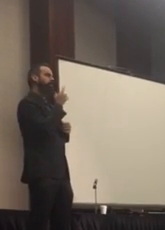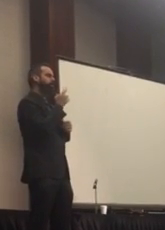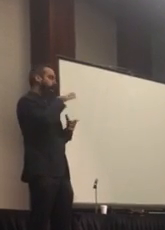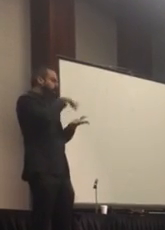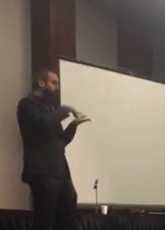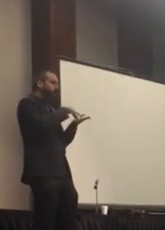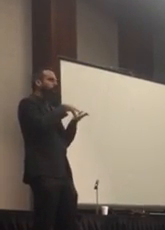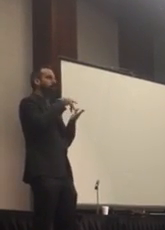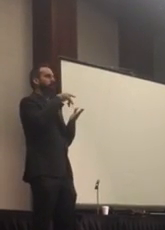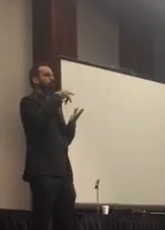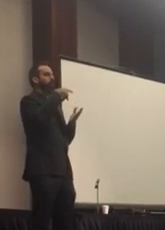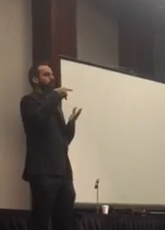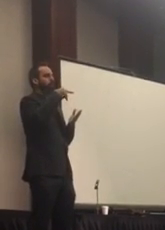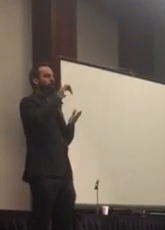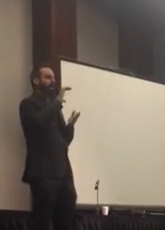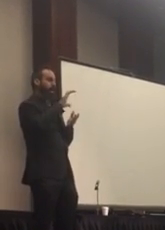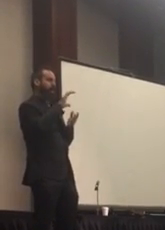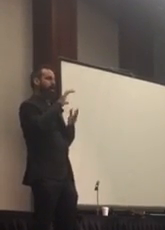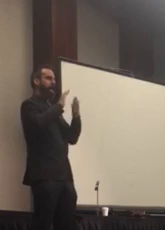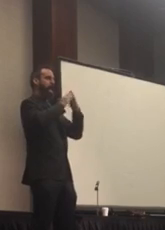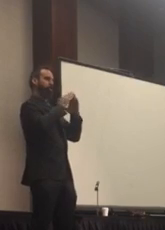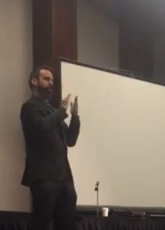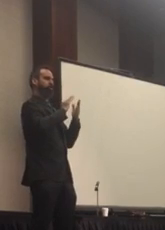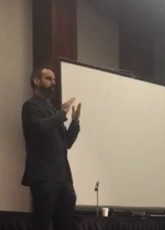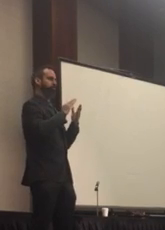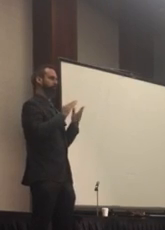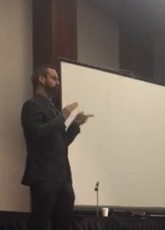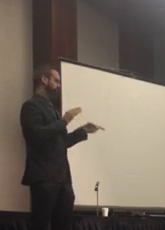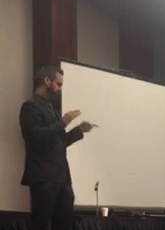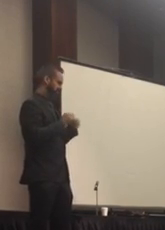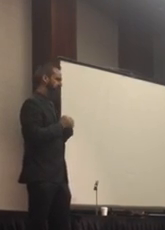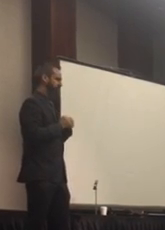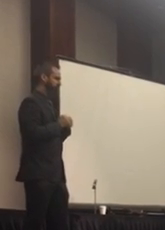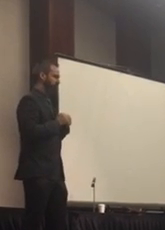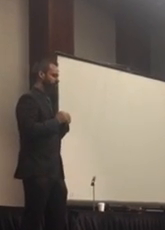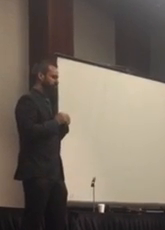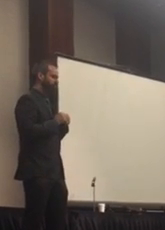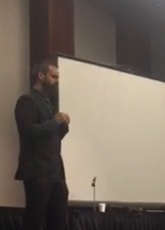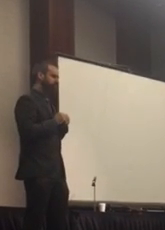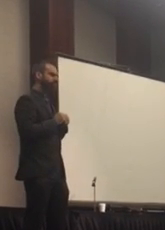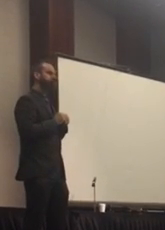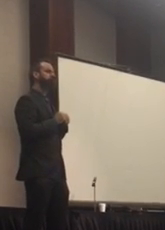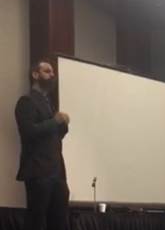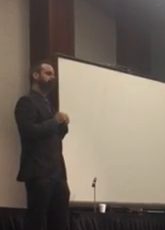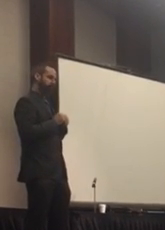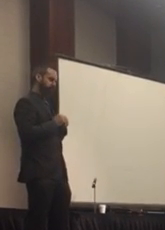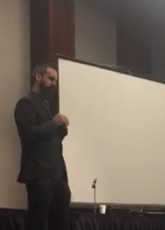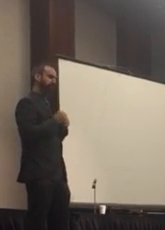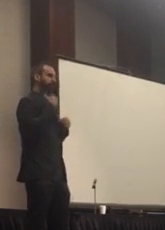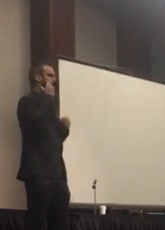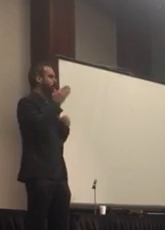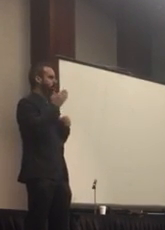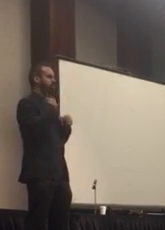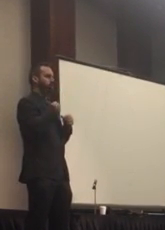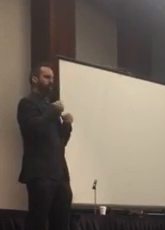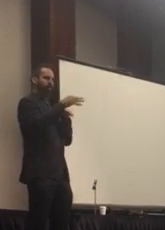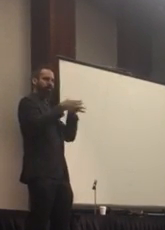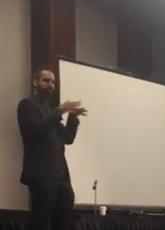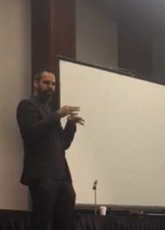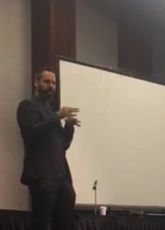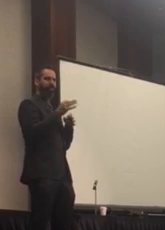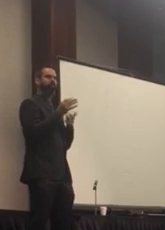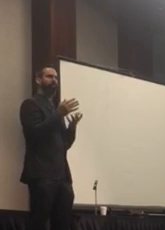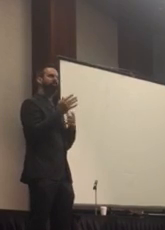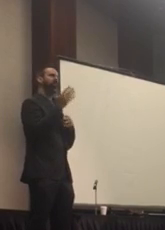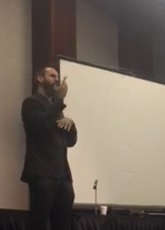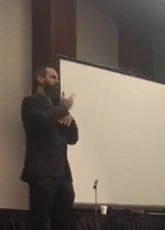community. Right, on both sides, public housing apartments. And we've made this drive, I don't know, for a year now, 5